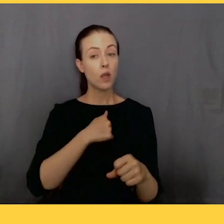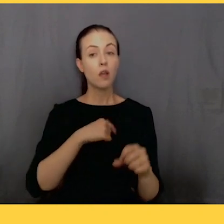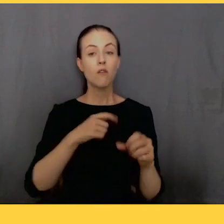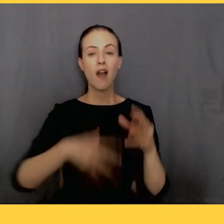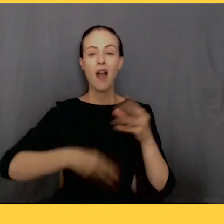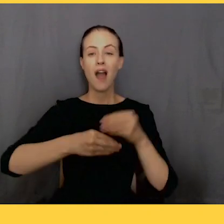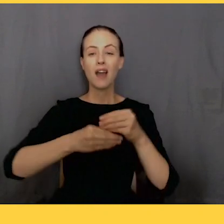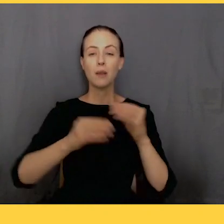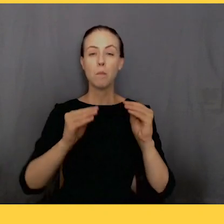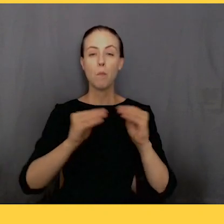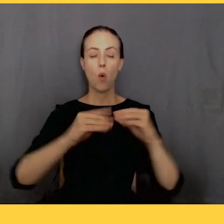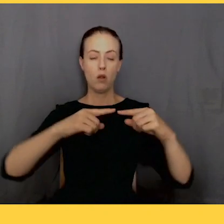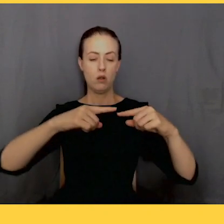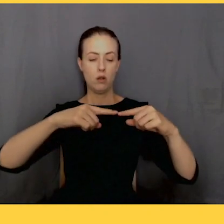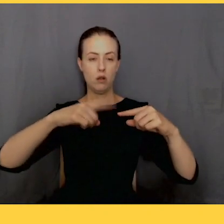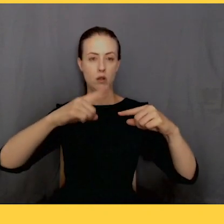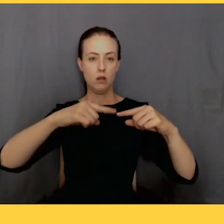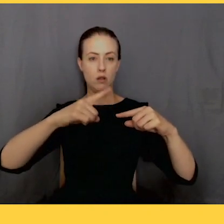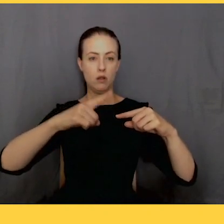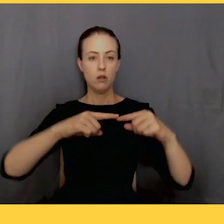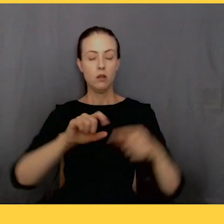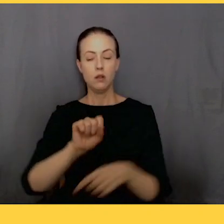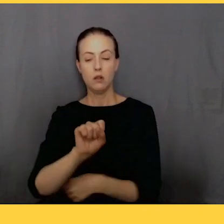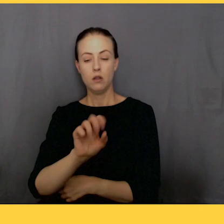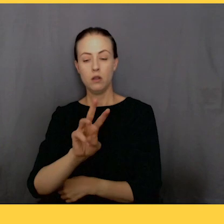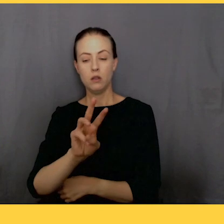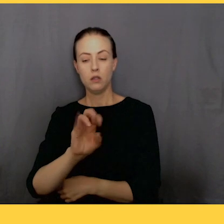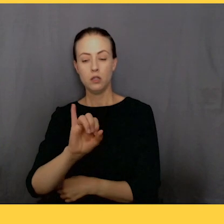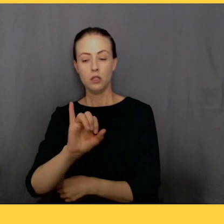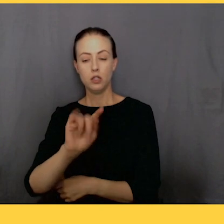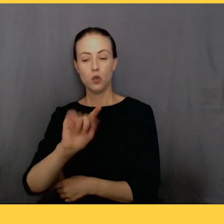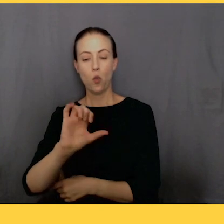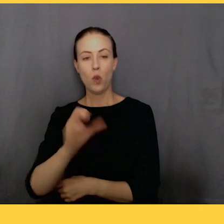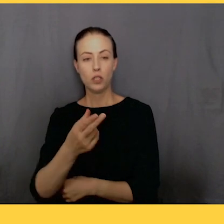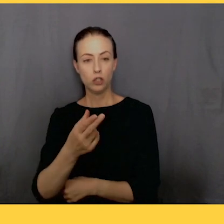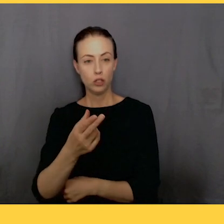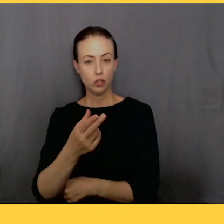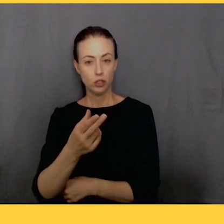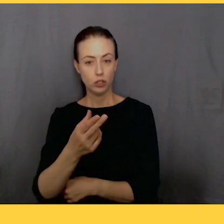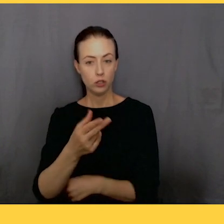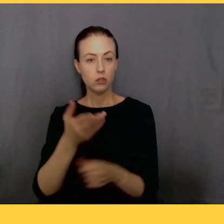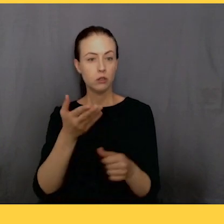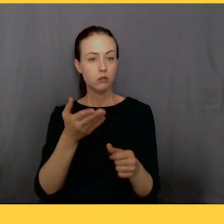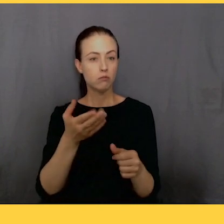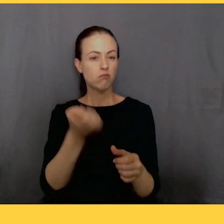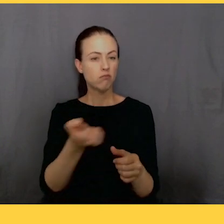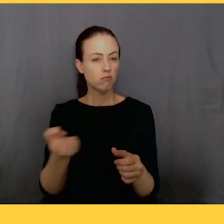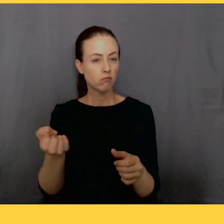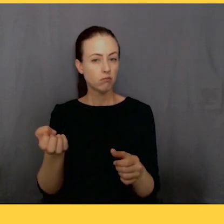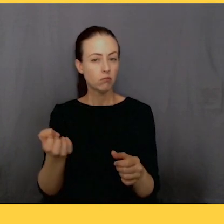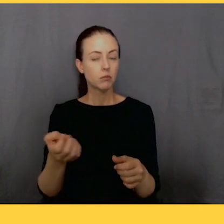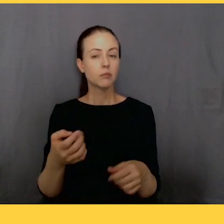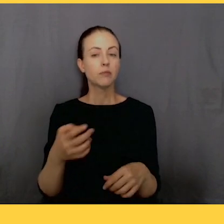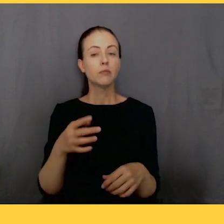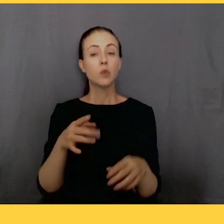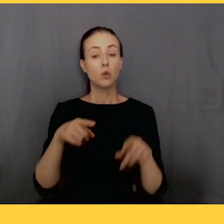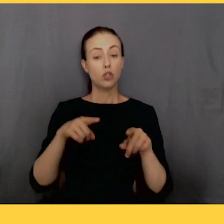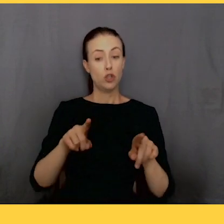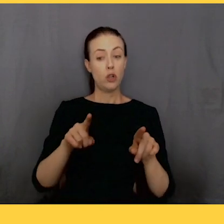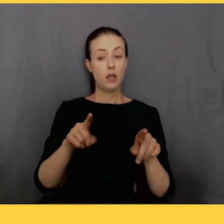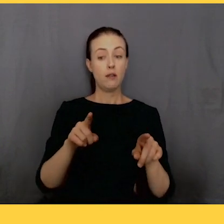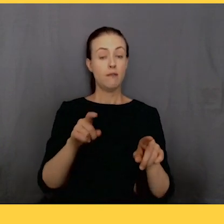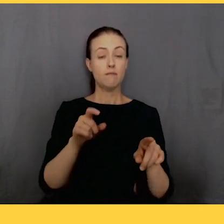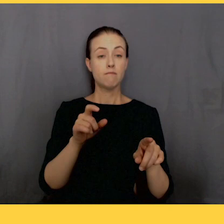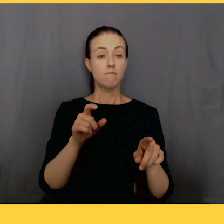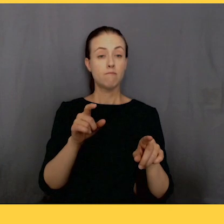devices that are remotely controlled on circuits to isolate areas within each of the circuits. So doing a non-PSPS conditions,